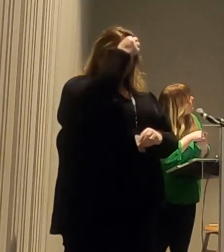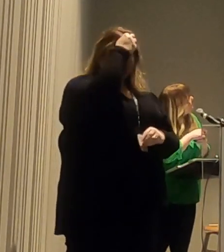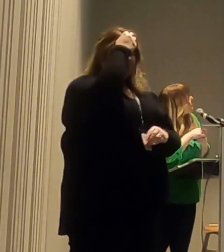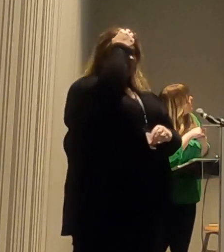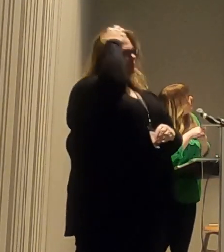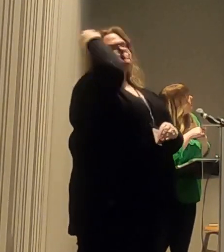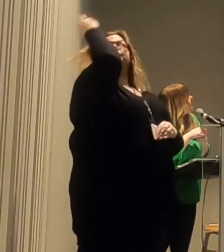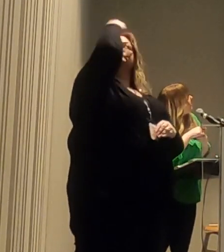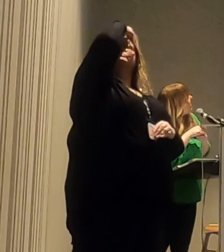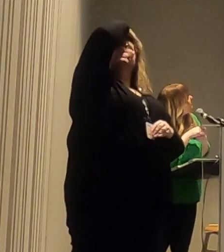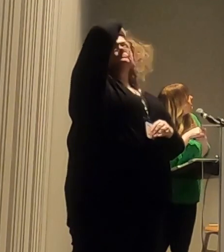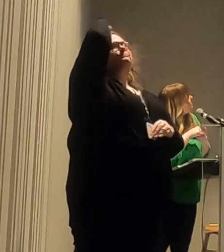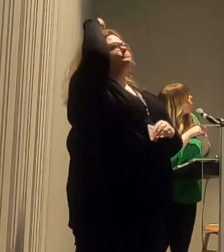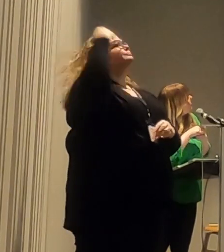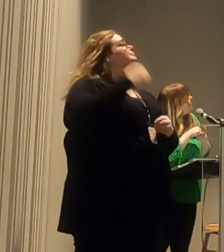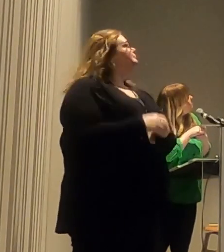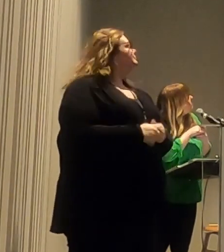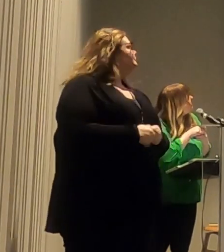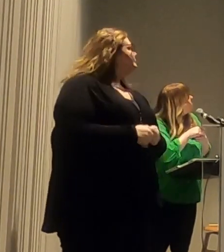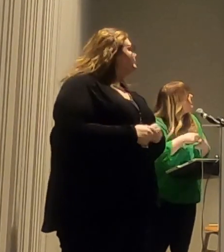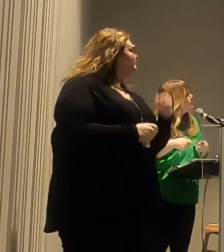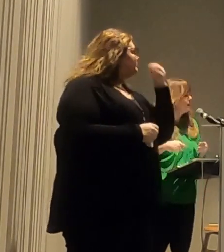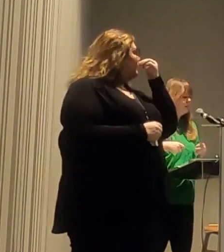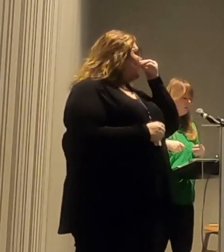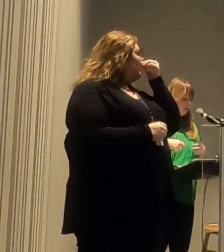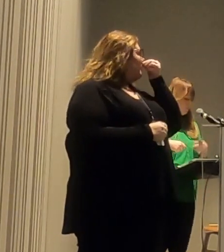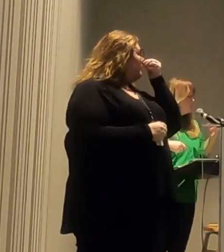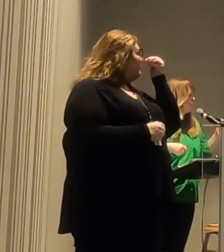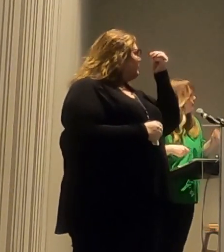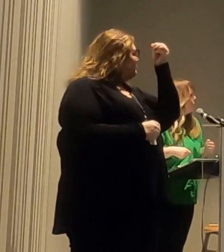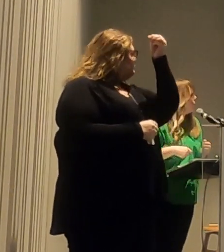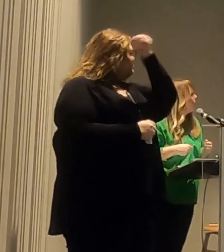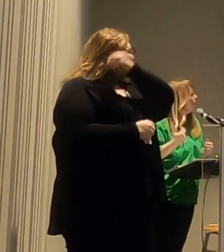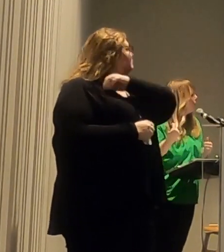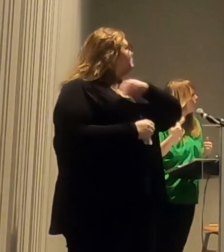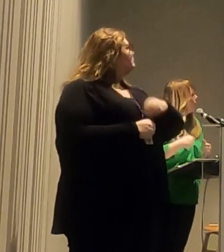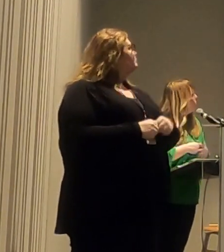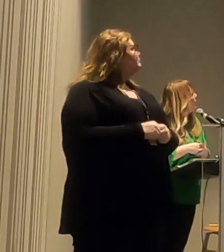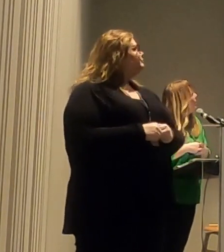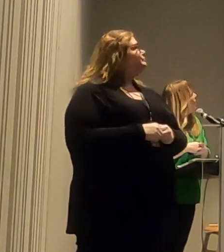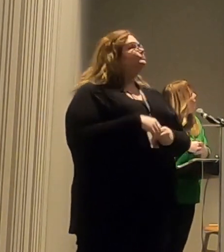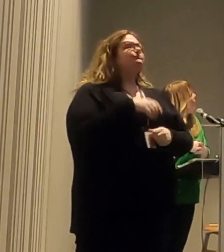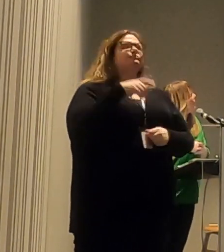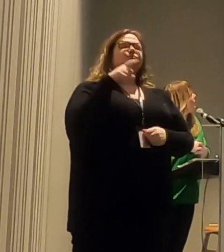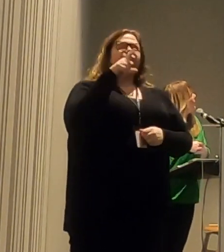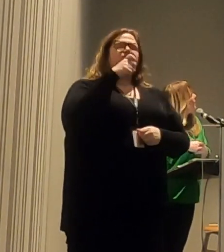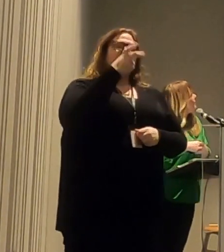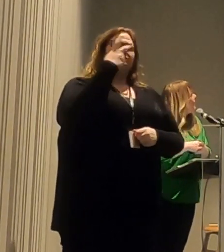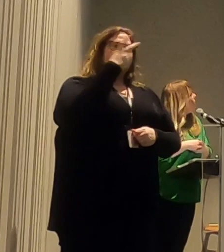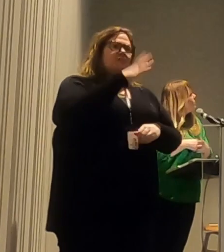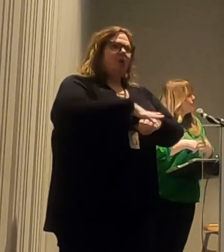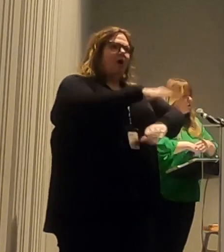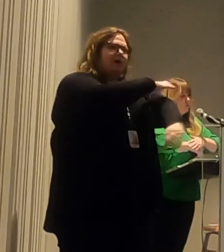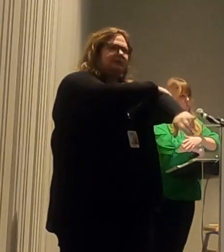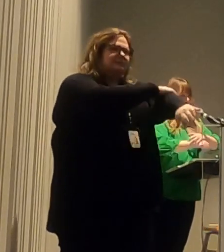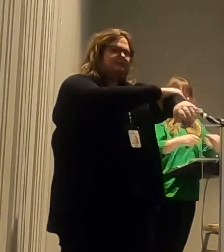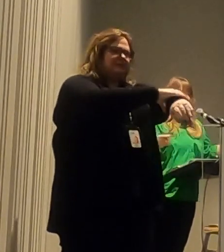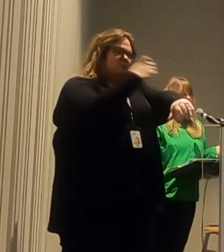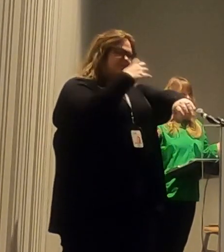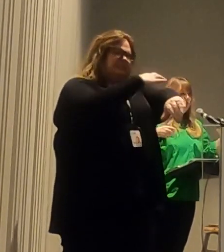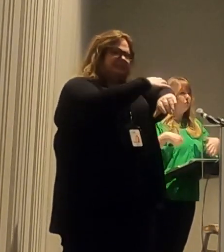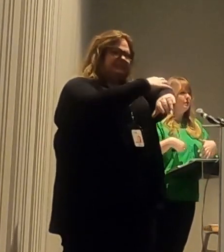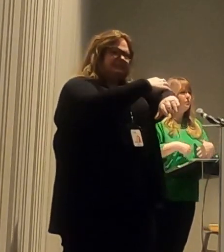on the sleeves here, they have these ribbed pieces, which you'll see more on our robe, that also